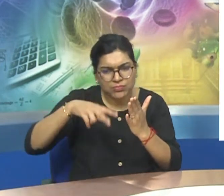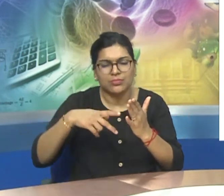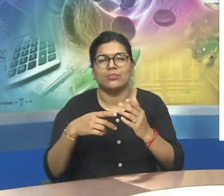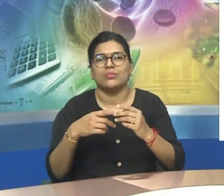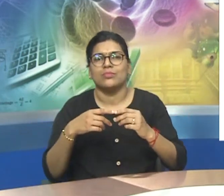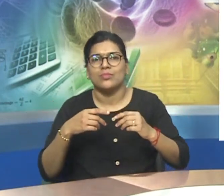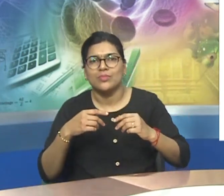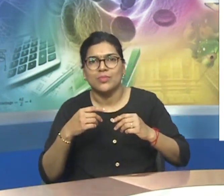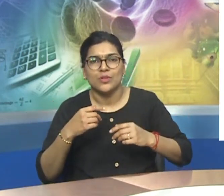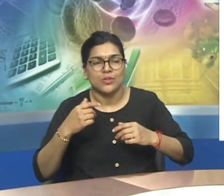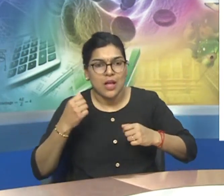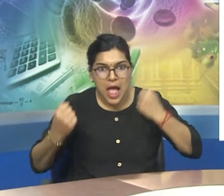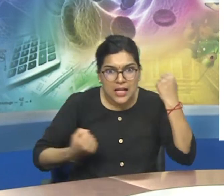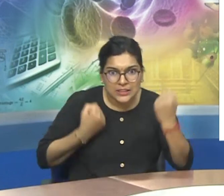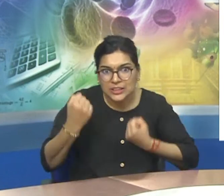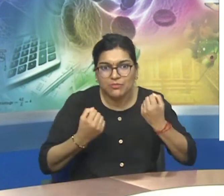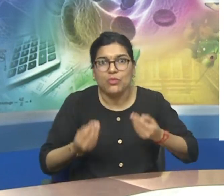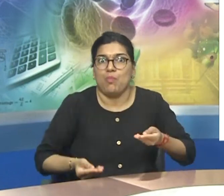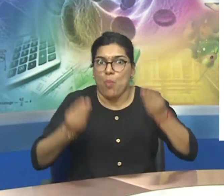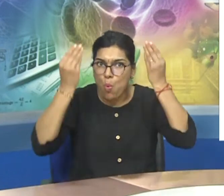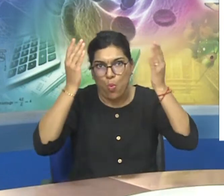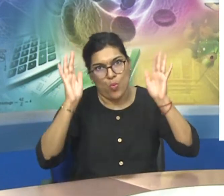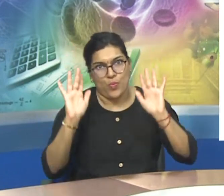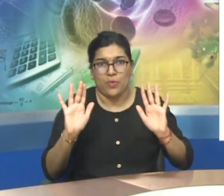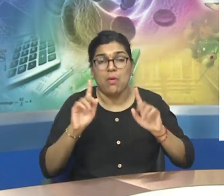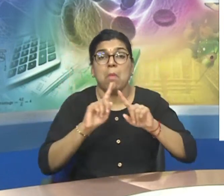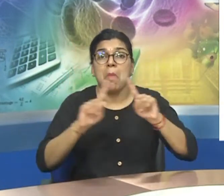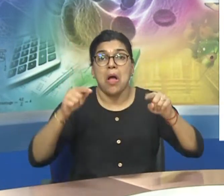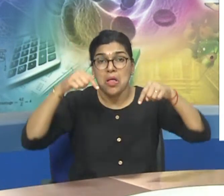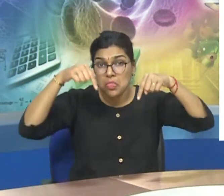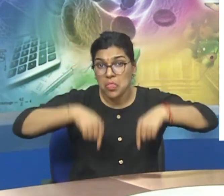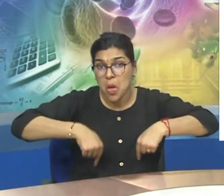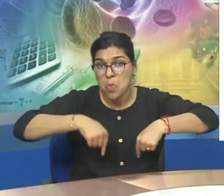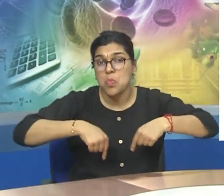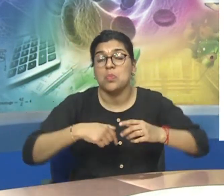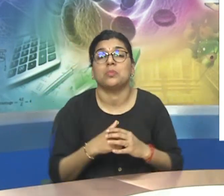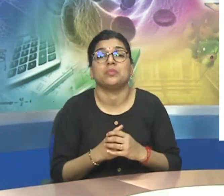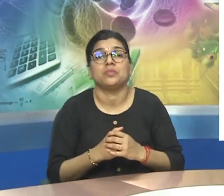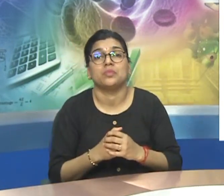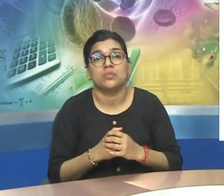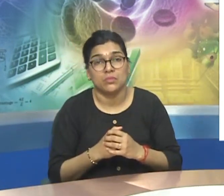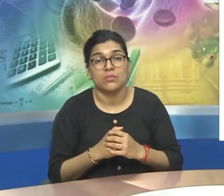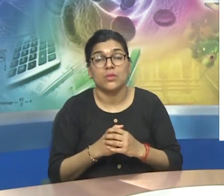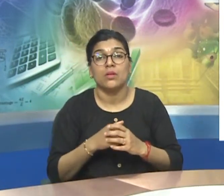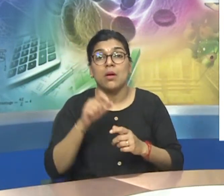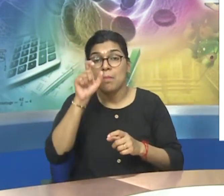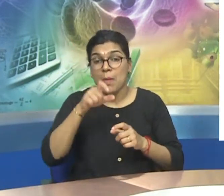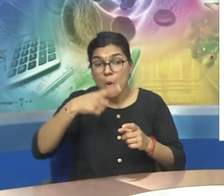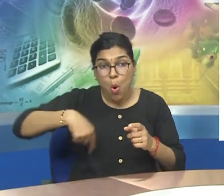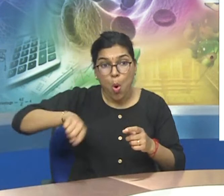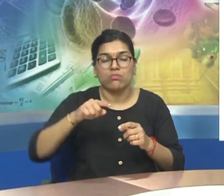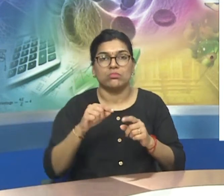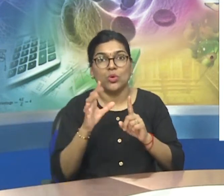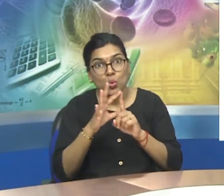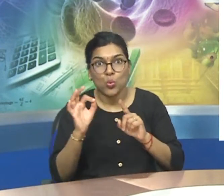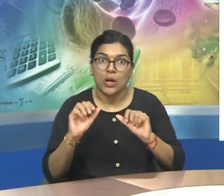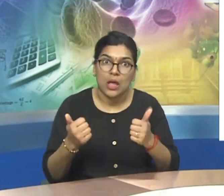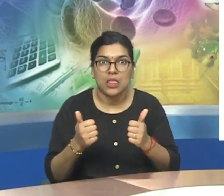Today people do not read books, they do not visit friends, they do not listen to music, or they do not have any